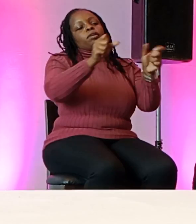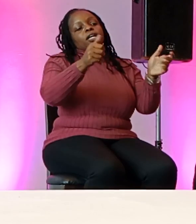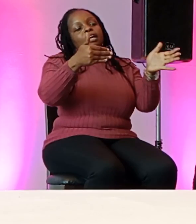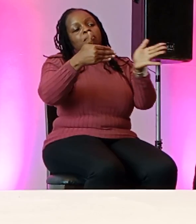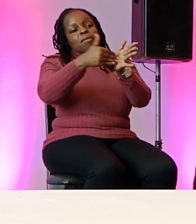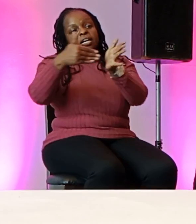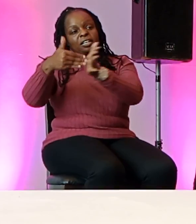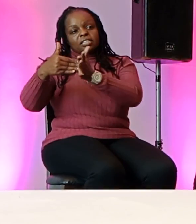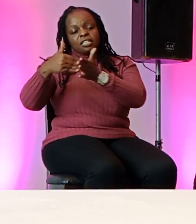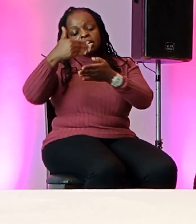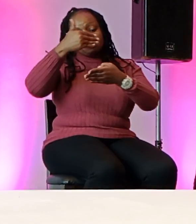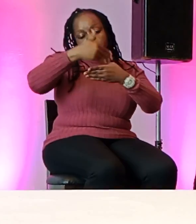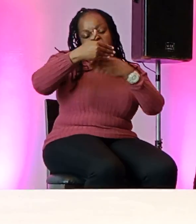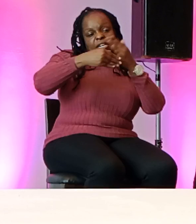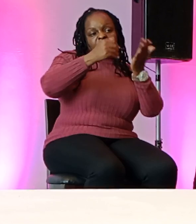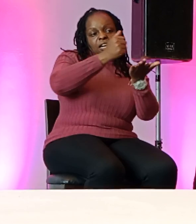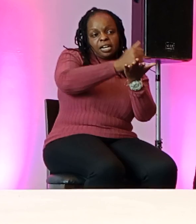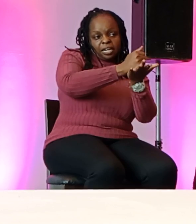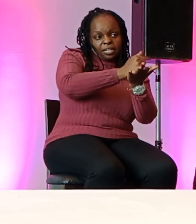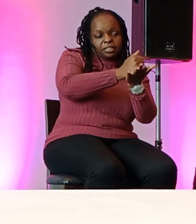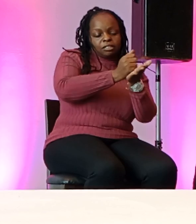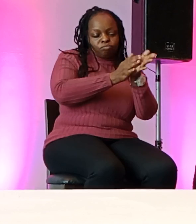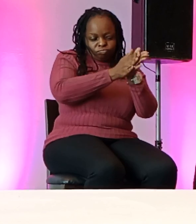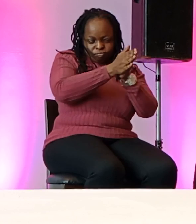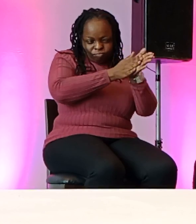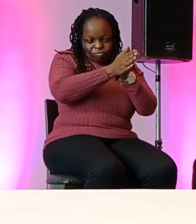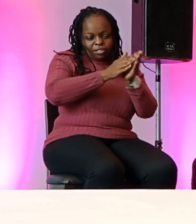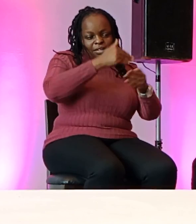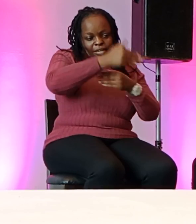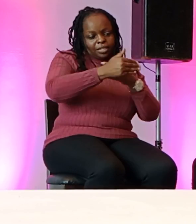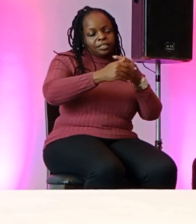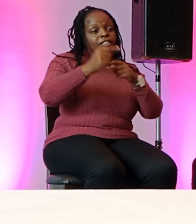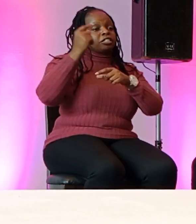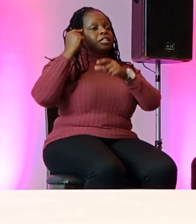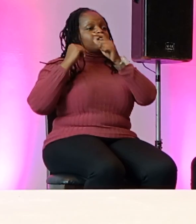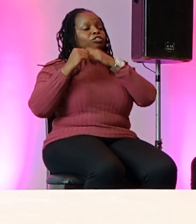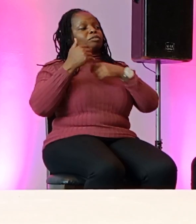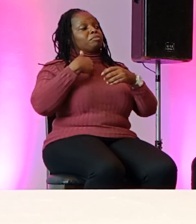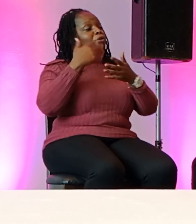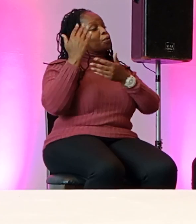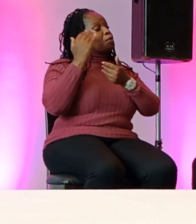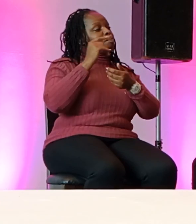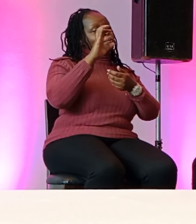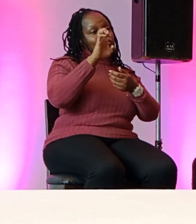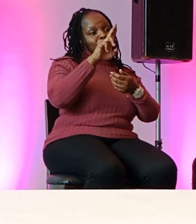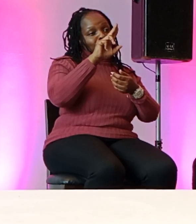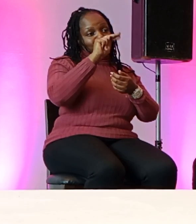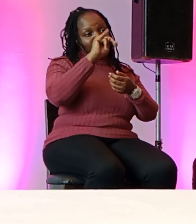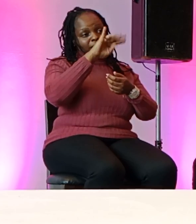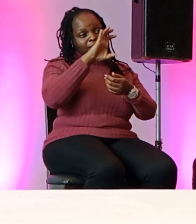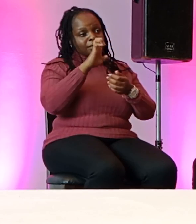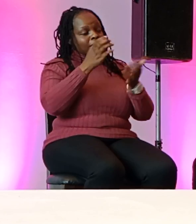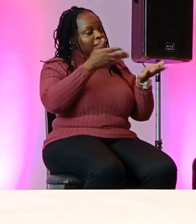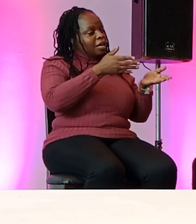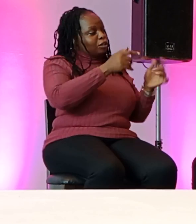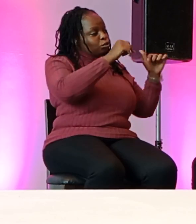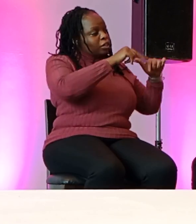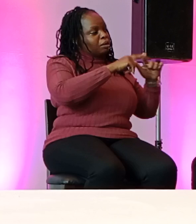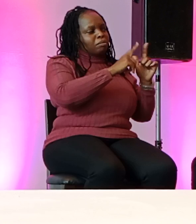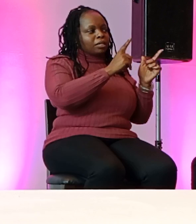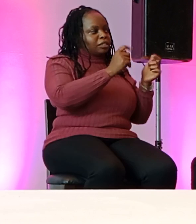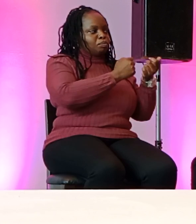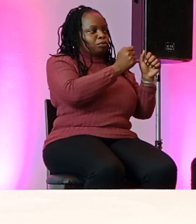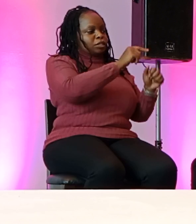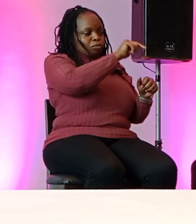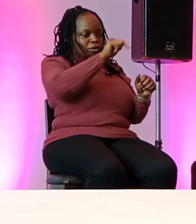and inspire the next generation. I had hoped Eunice would be here with us today. She was not able to make